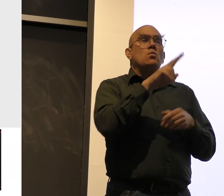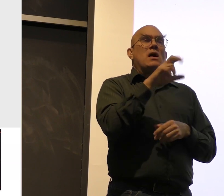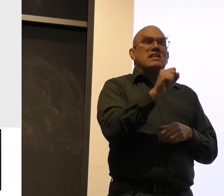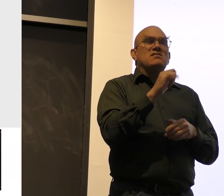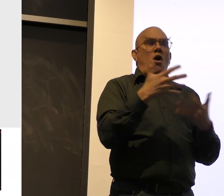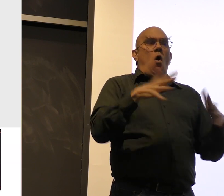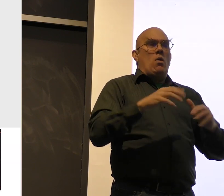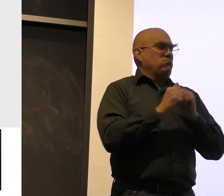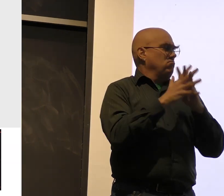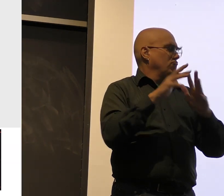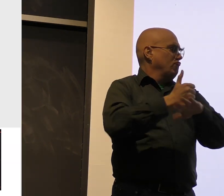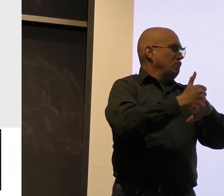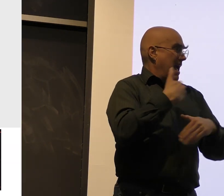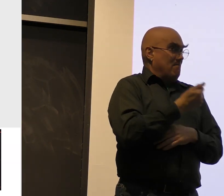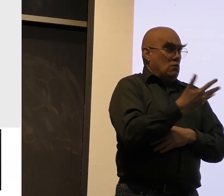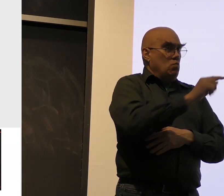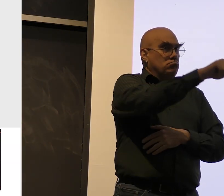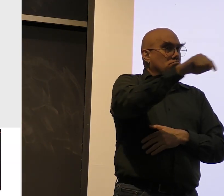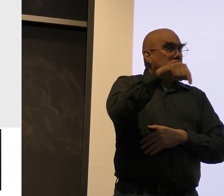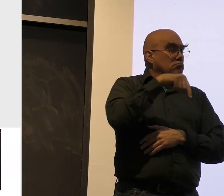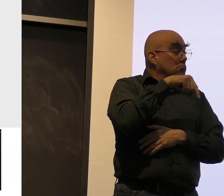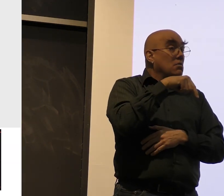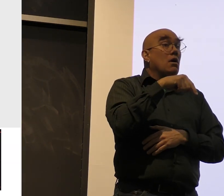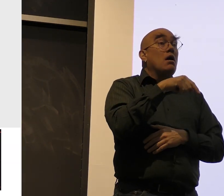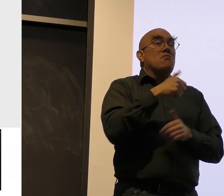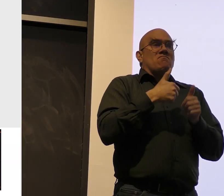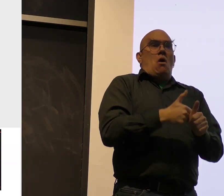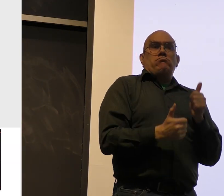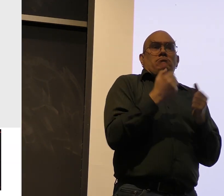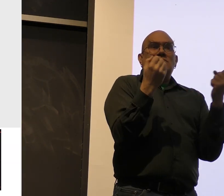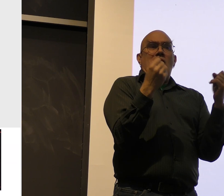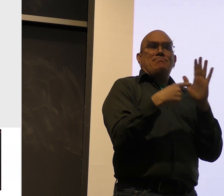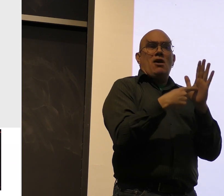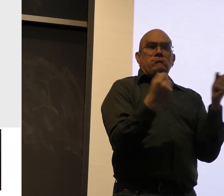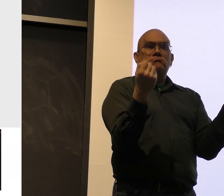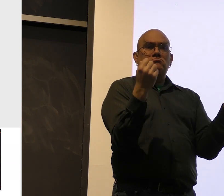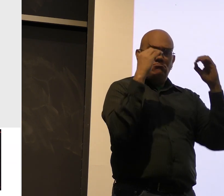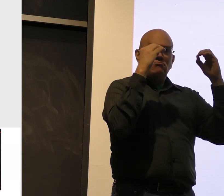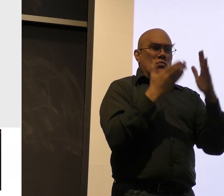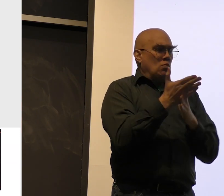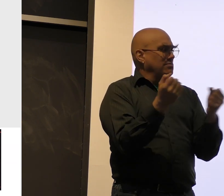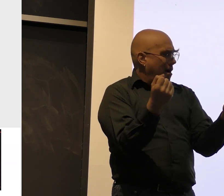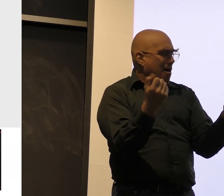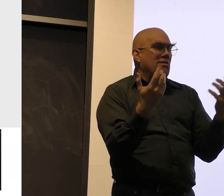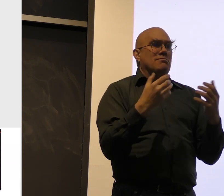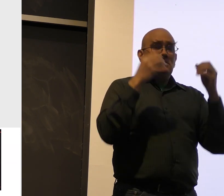deaf schools around the country had already been established. There were quite a few at the time, and they used a signing model of